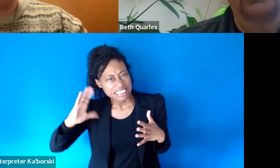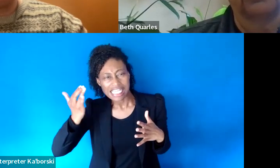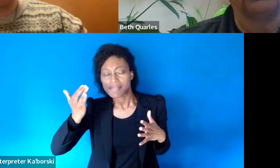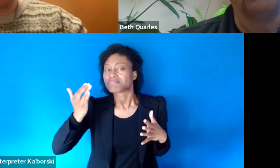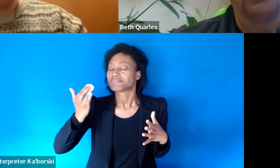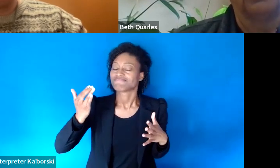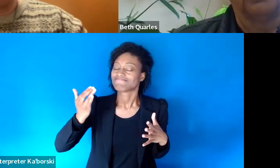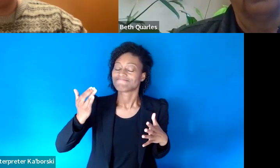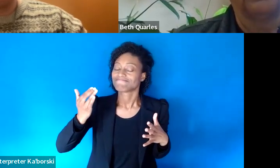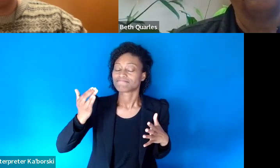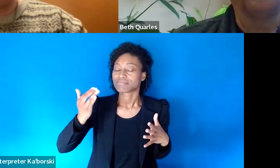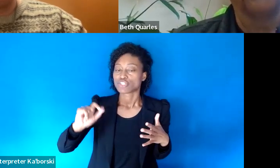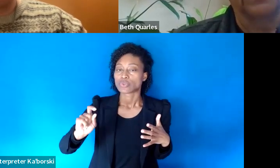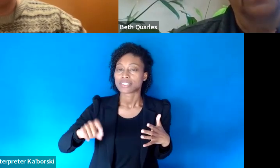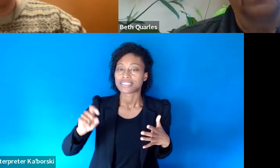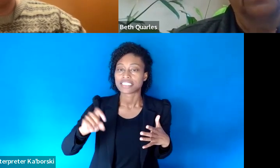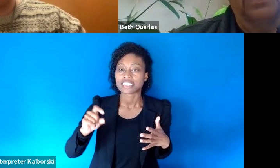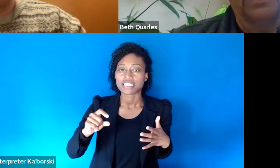important to